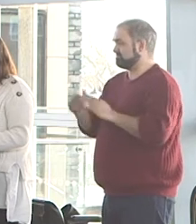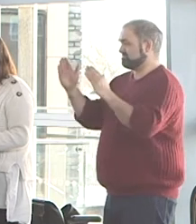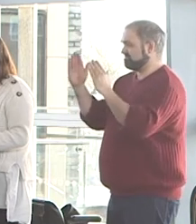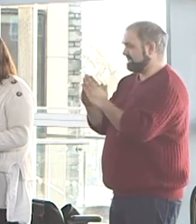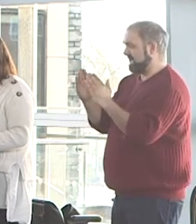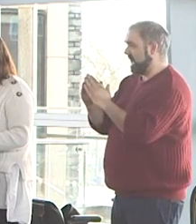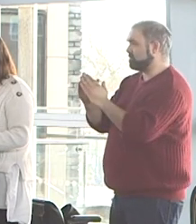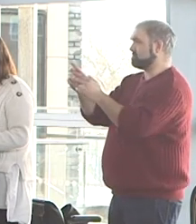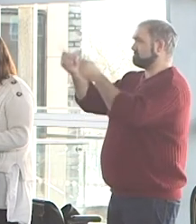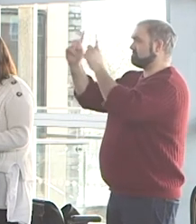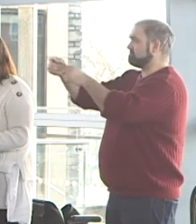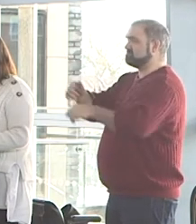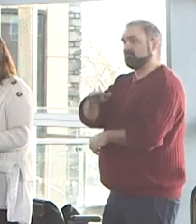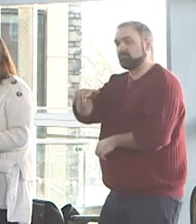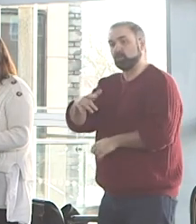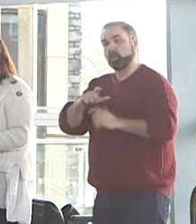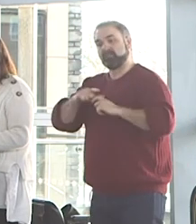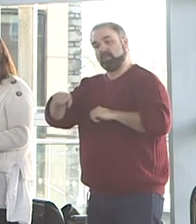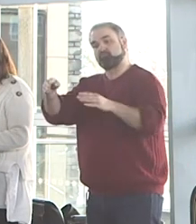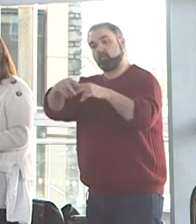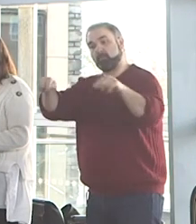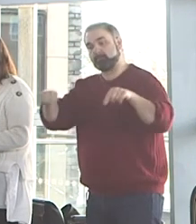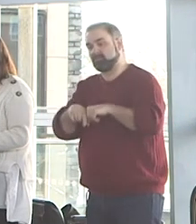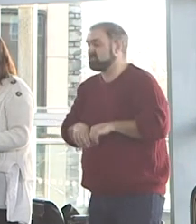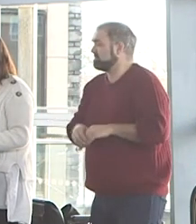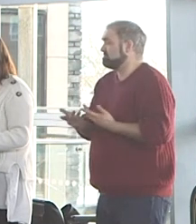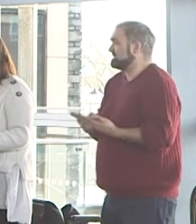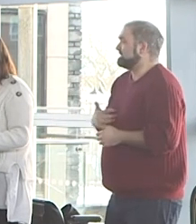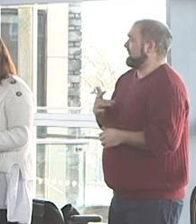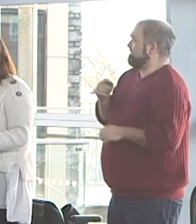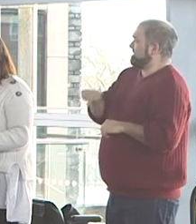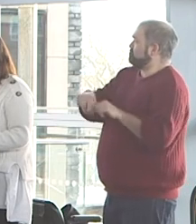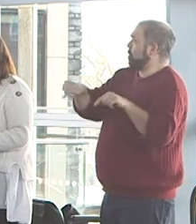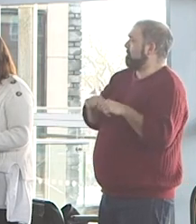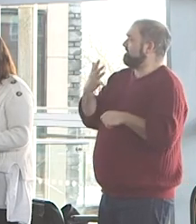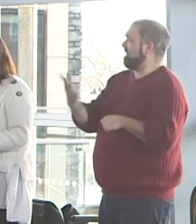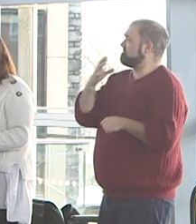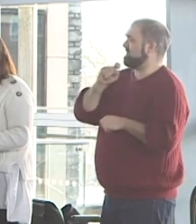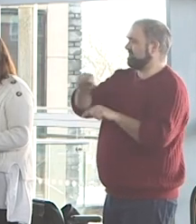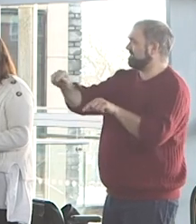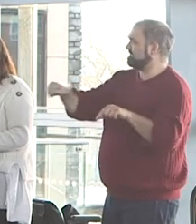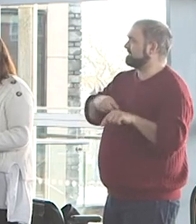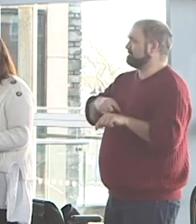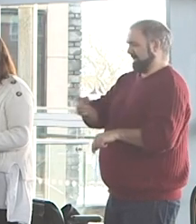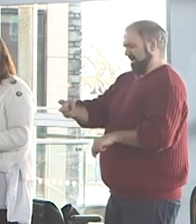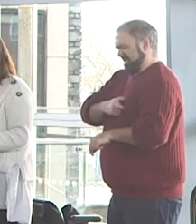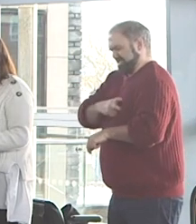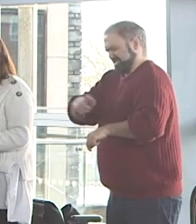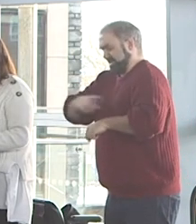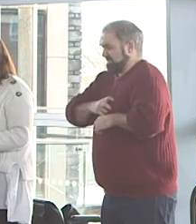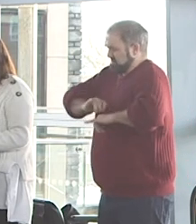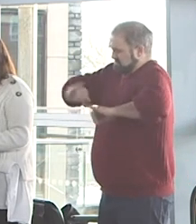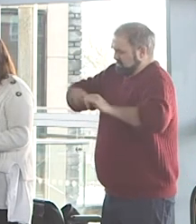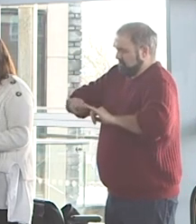did not ask if I'm comfortable with sharing a room. I was sleeping in a room with 5 men. that gave me serious anxiety, and I was afraid to